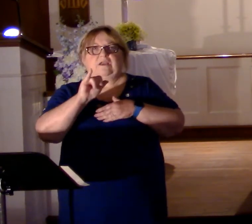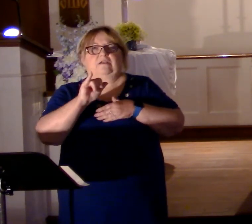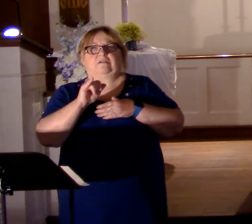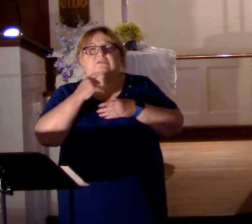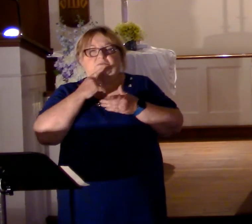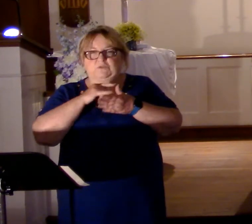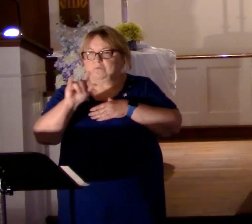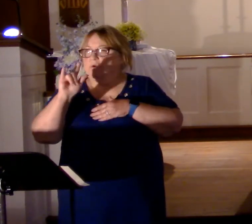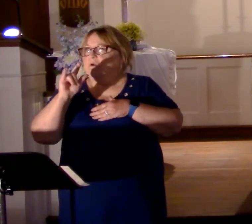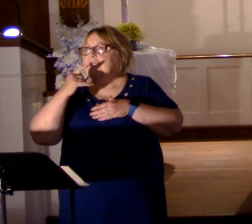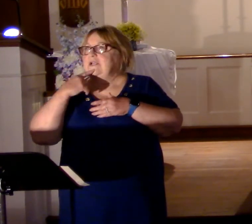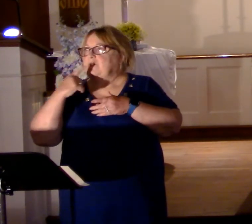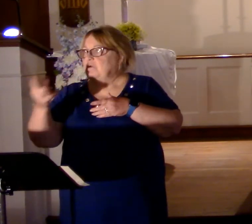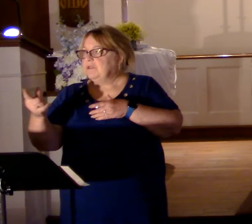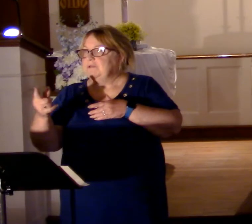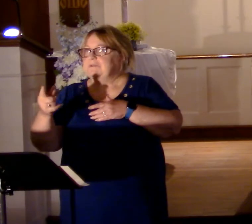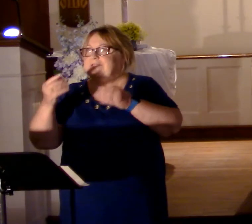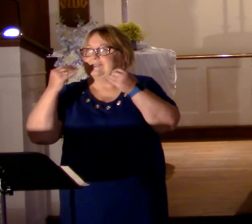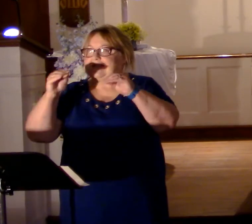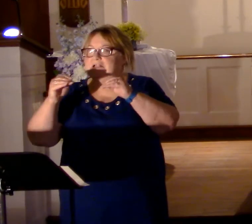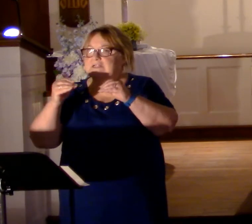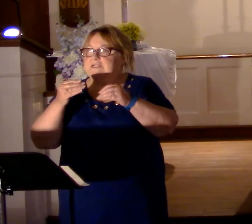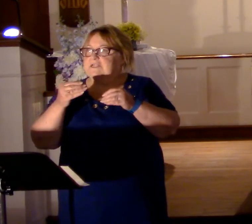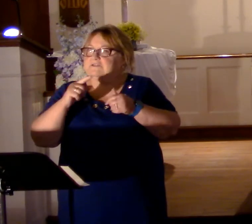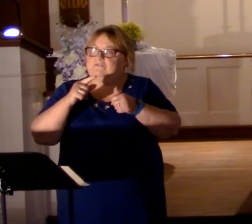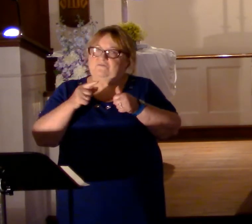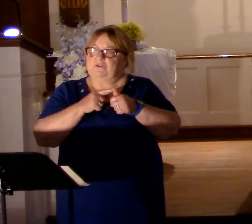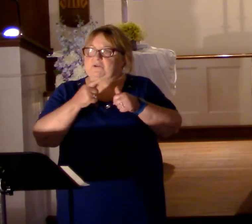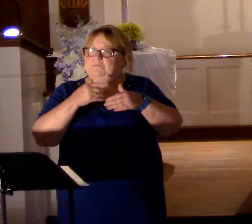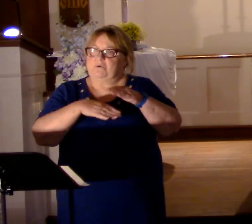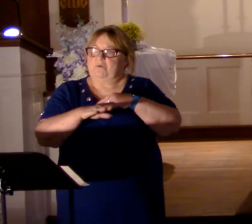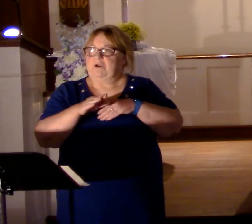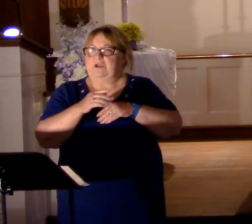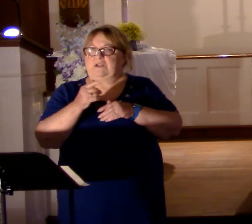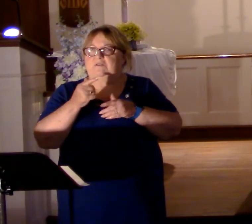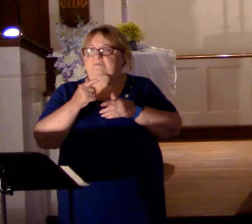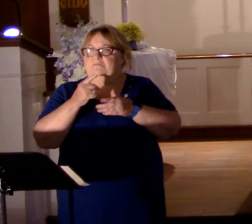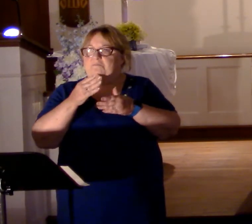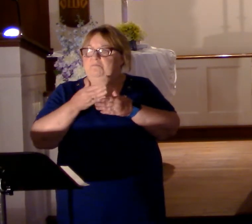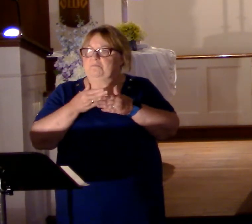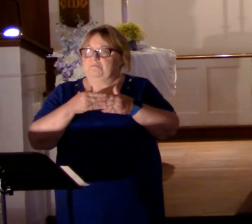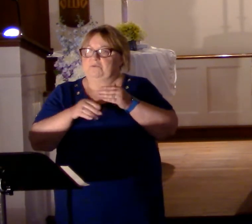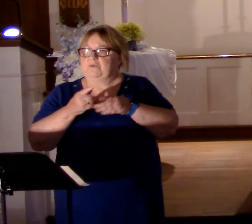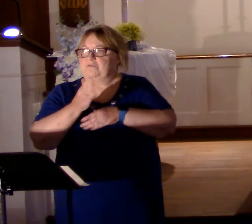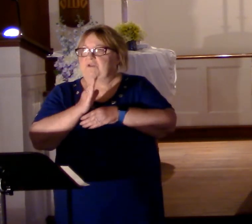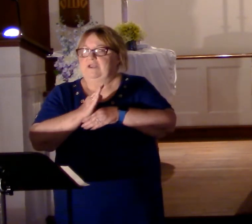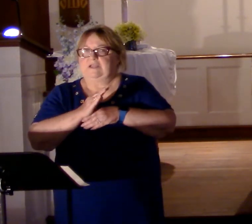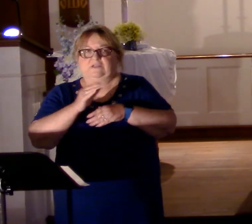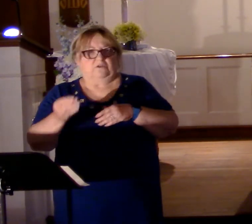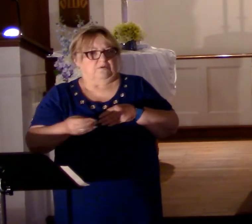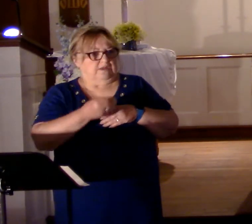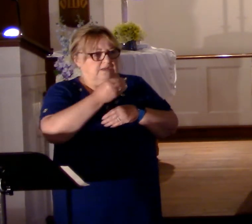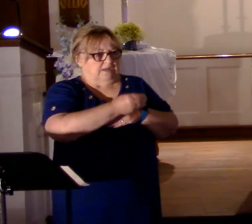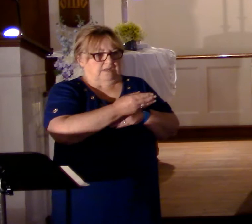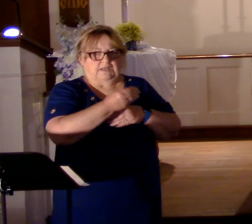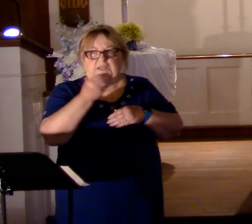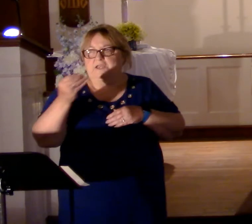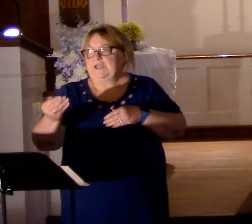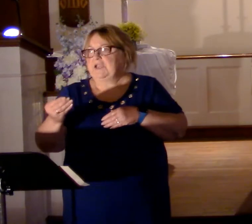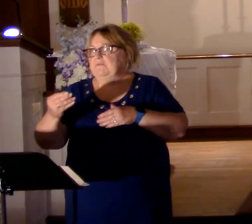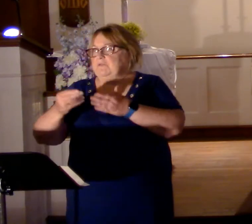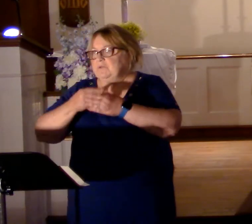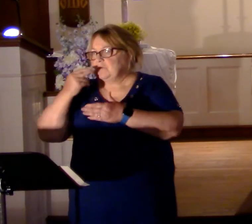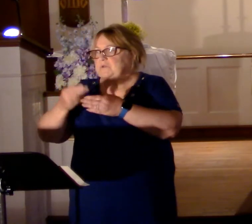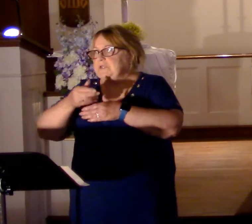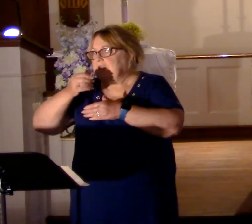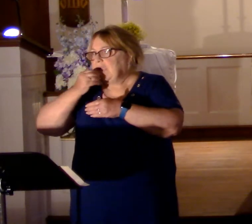he swore an oath to him, selling his birthright to Jacob. Then Jacob gave Esau some bread and some lentil stew. He ate